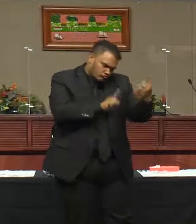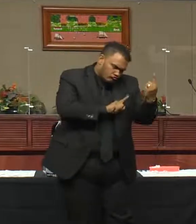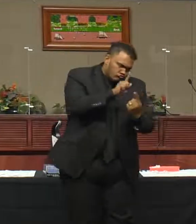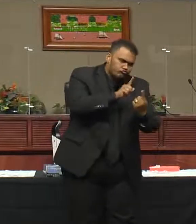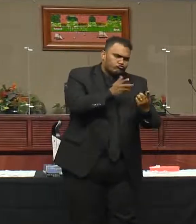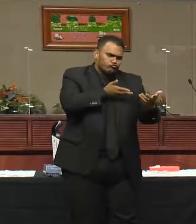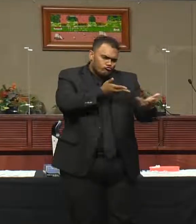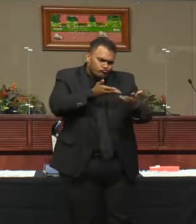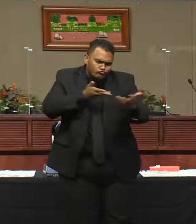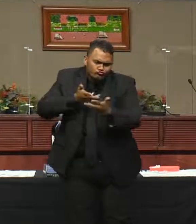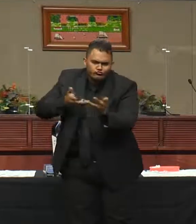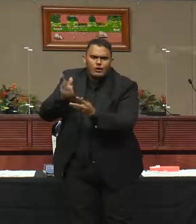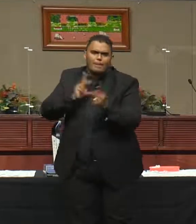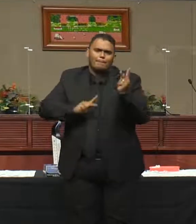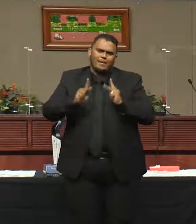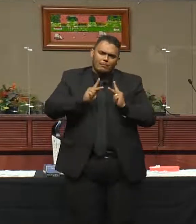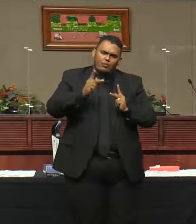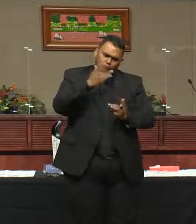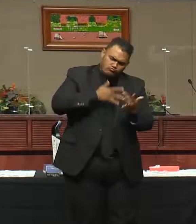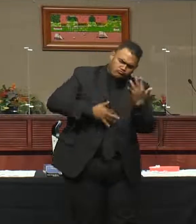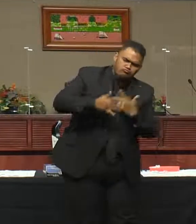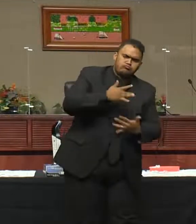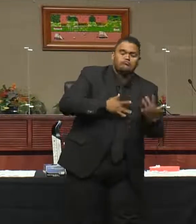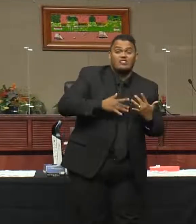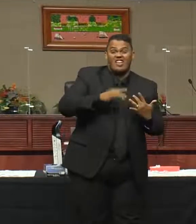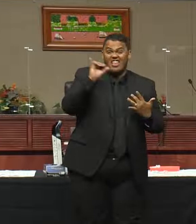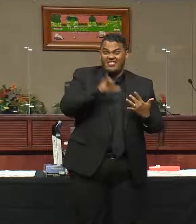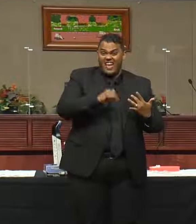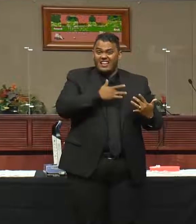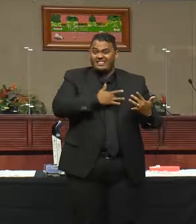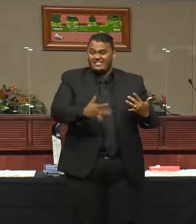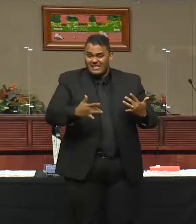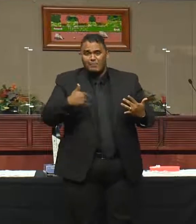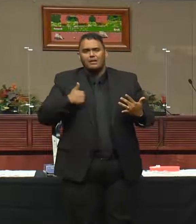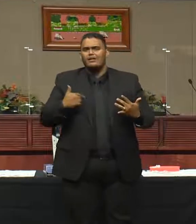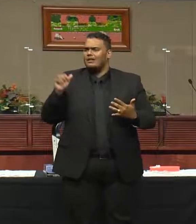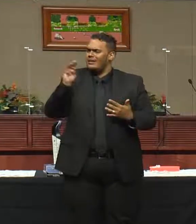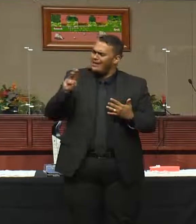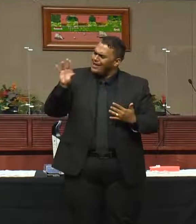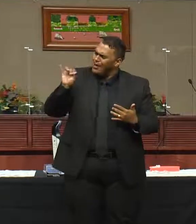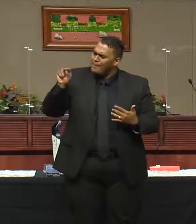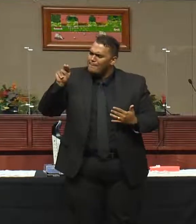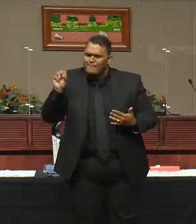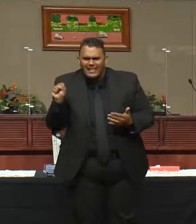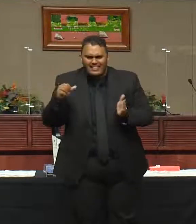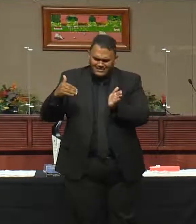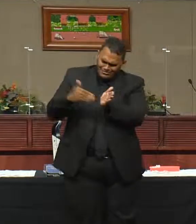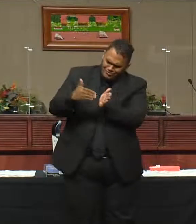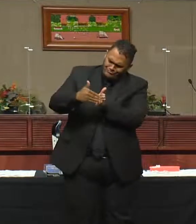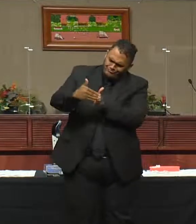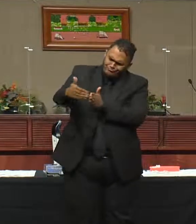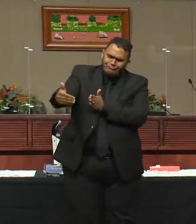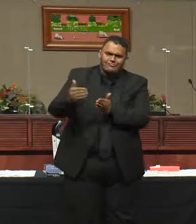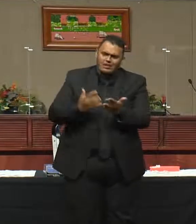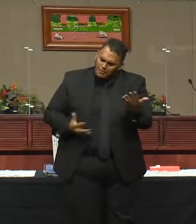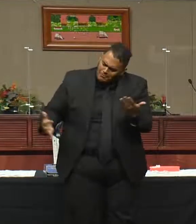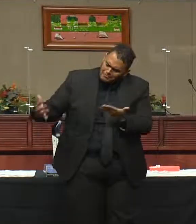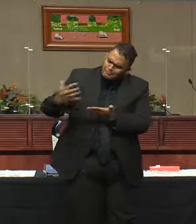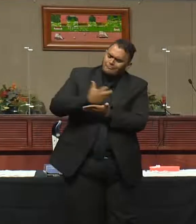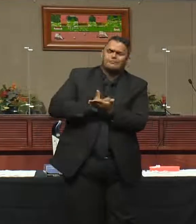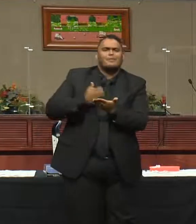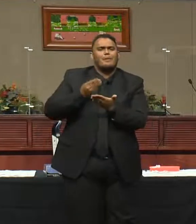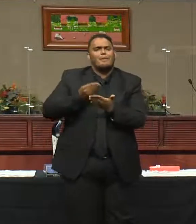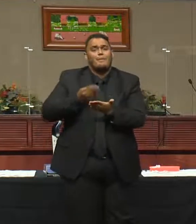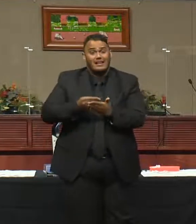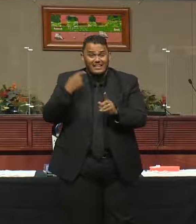local community by generating millions in revenue and thousands of jobs for our residents. Across